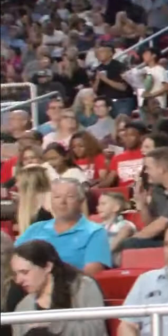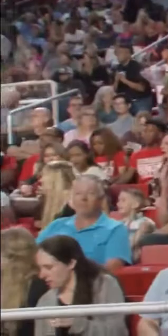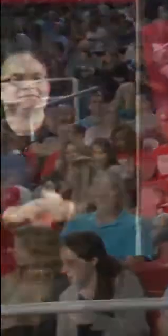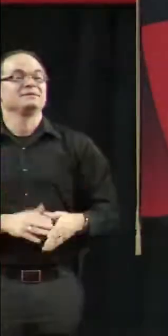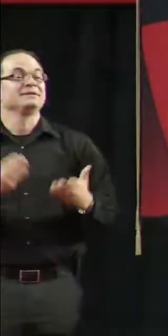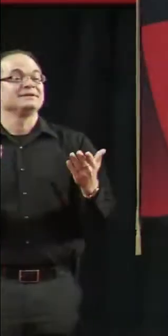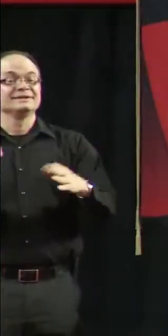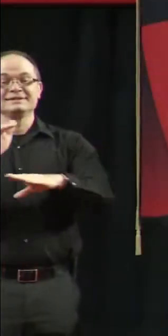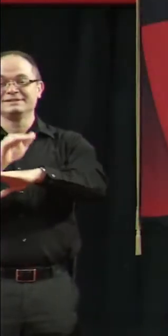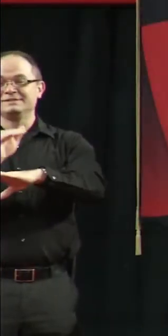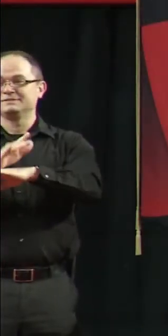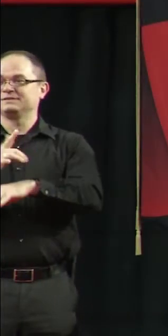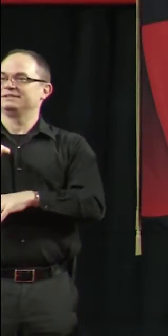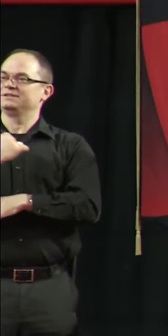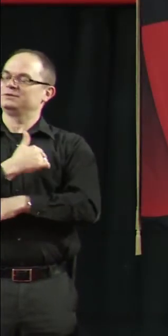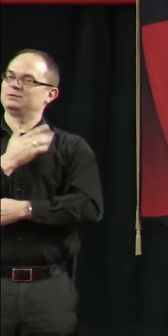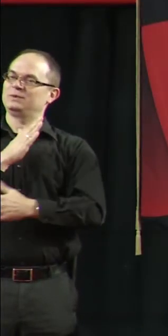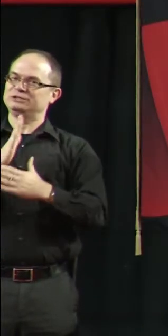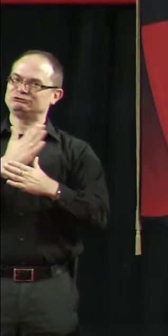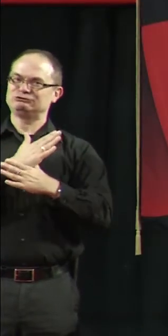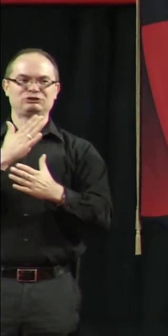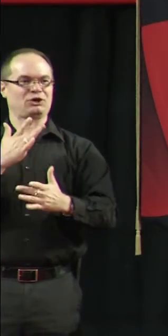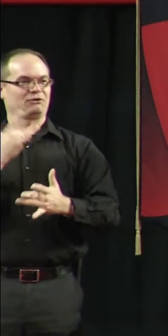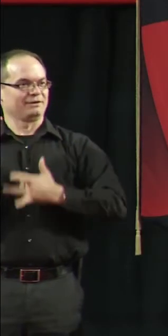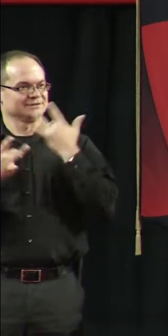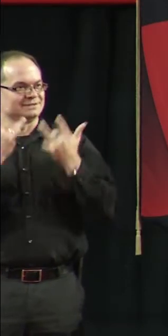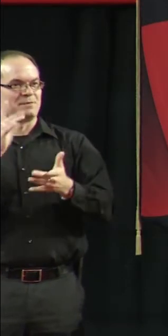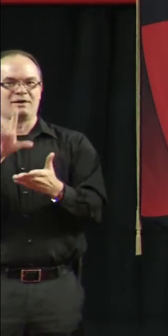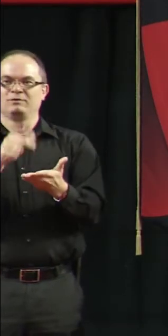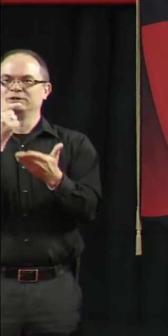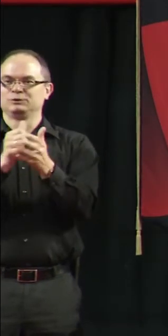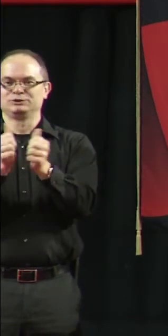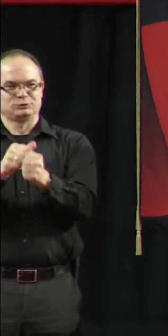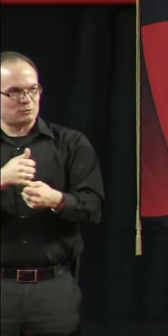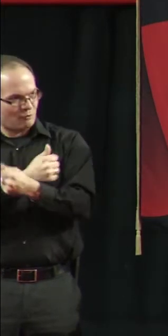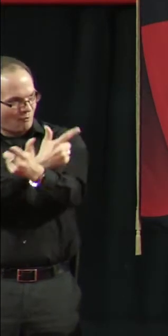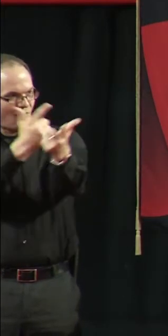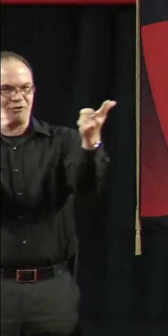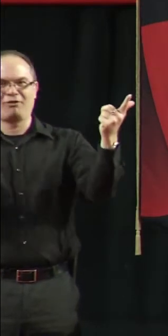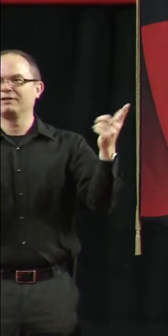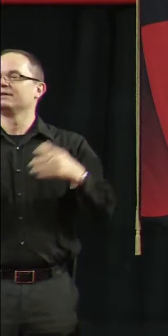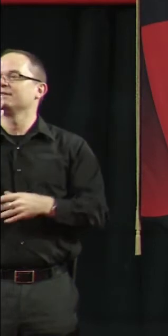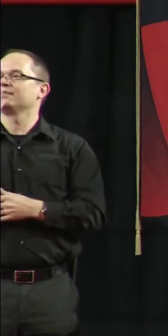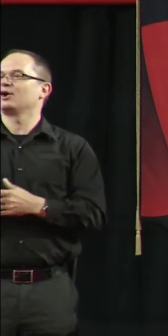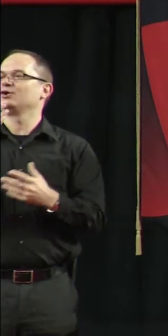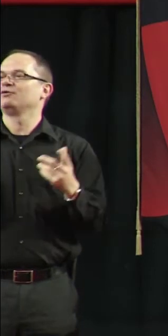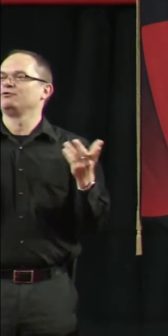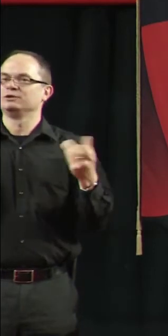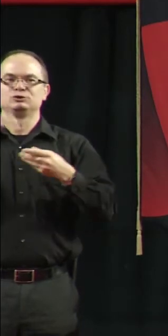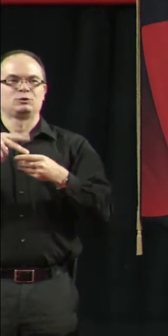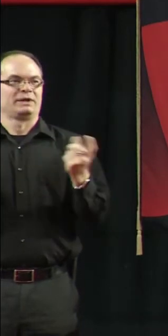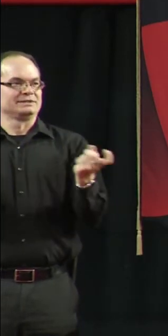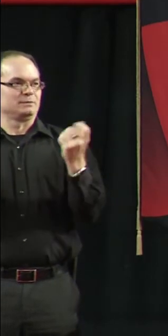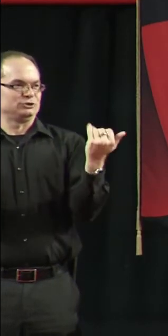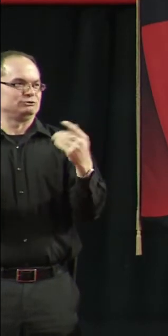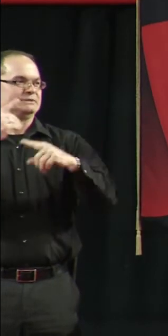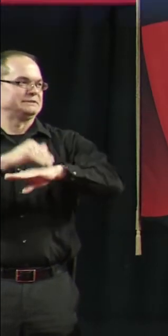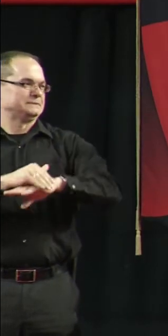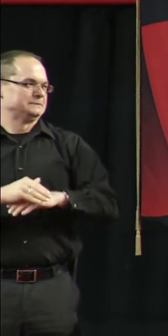This evening, we share the joy of commencement with all of you. Thank you for celebrating with us.